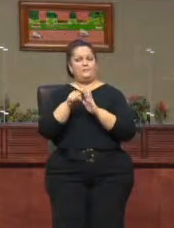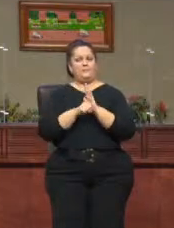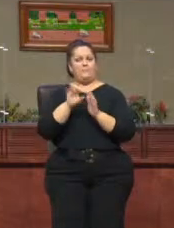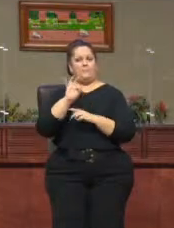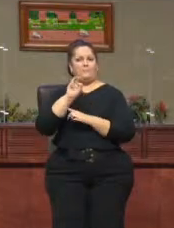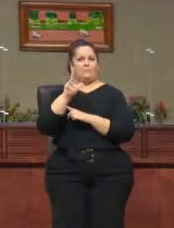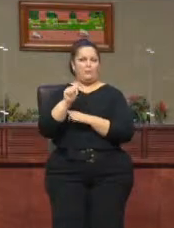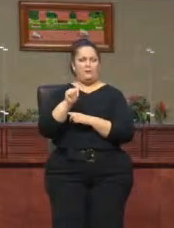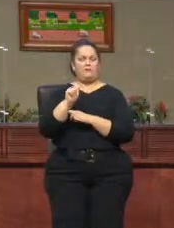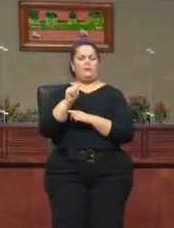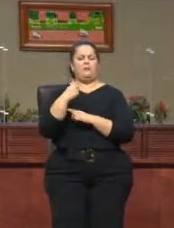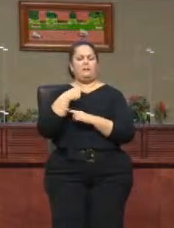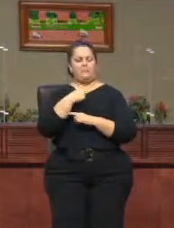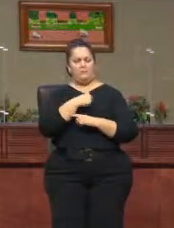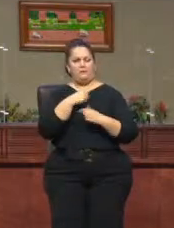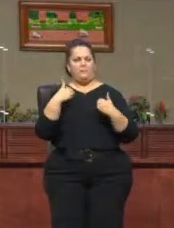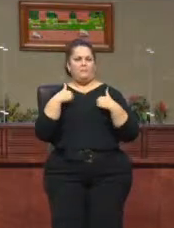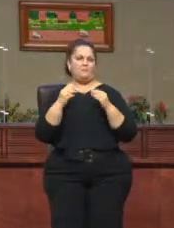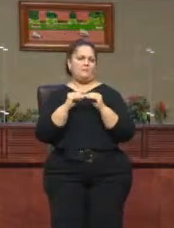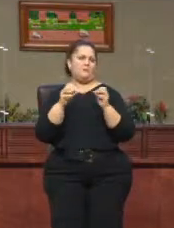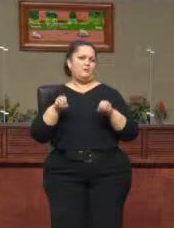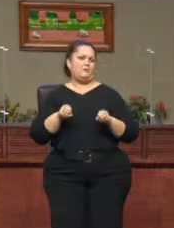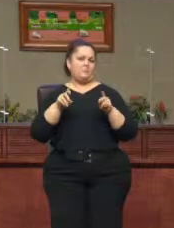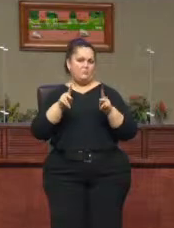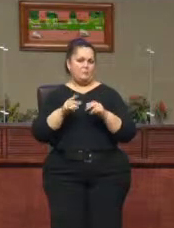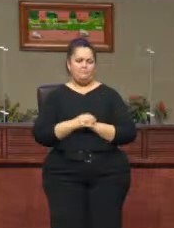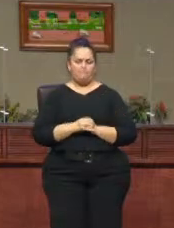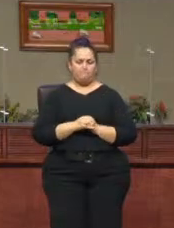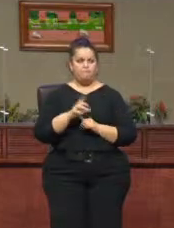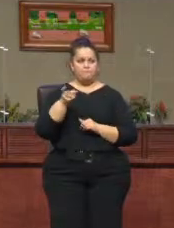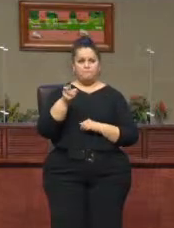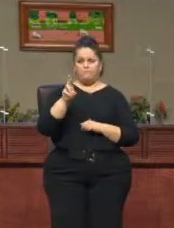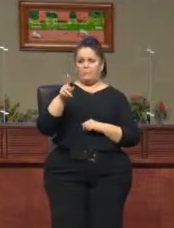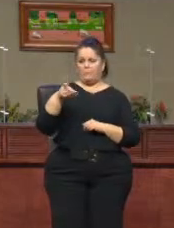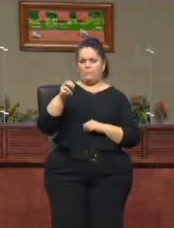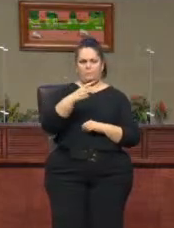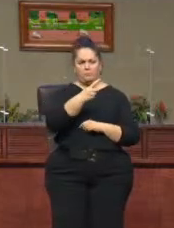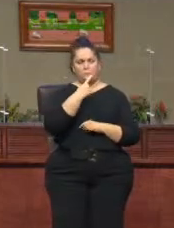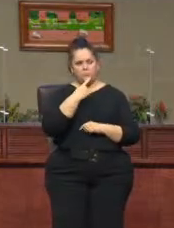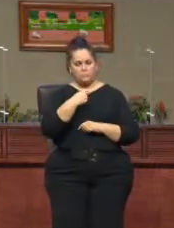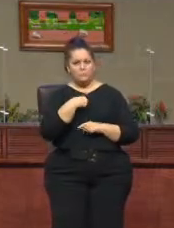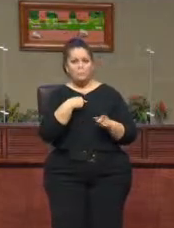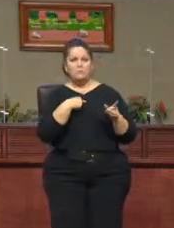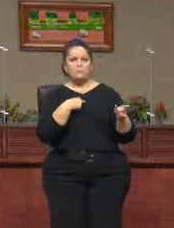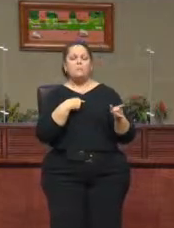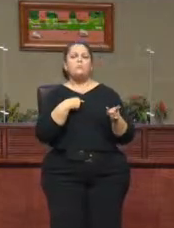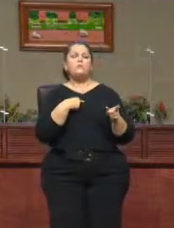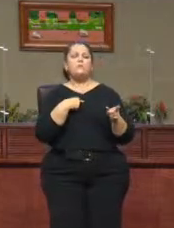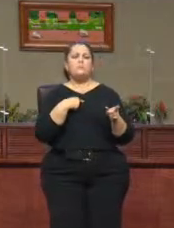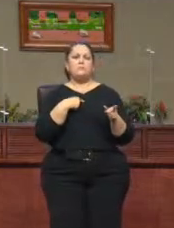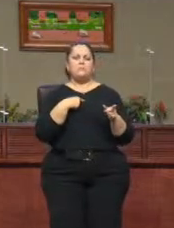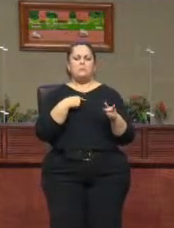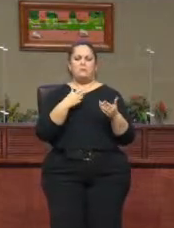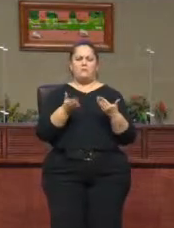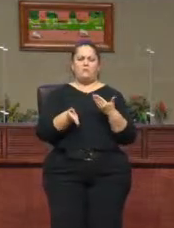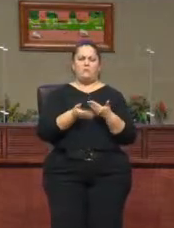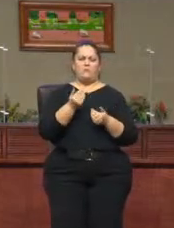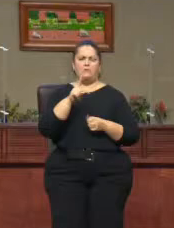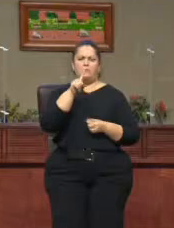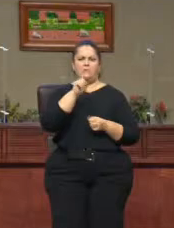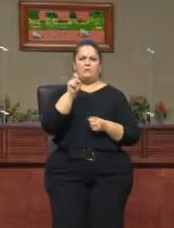have expanded opportunities. Dr. Pino has told me that we are approaching